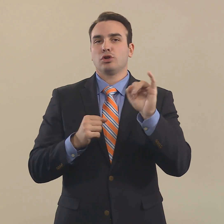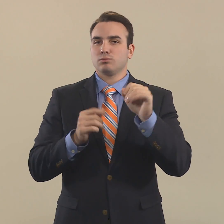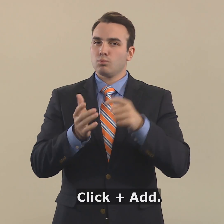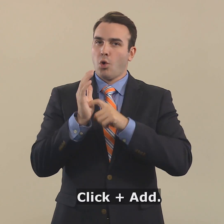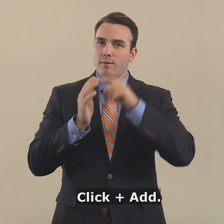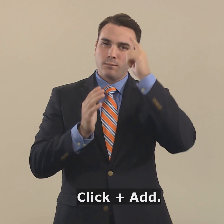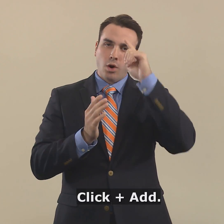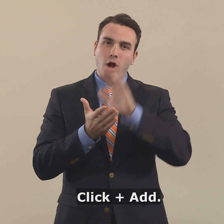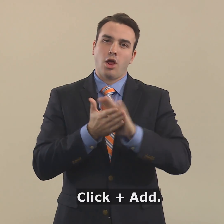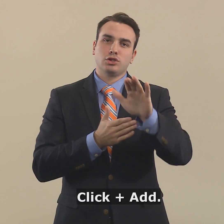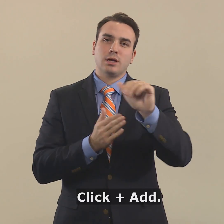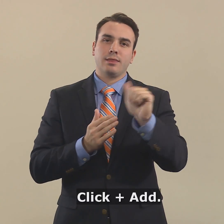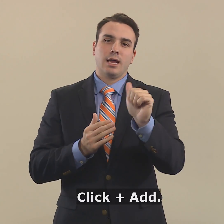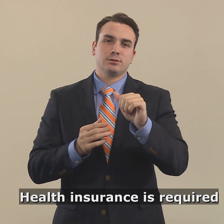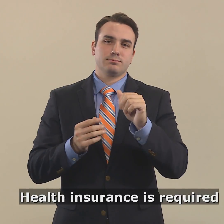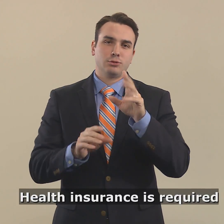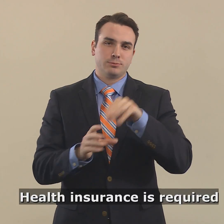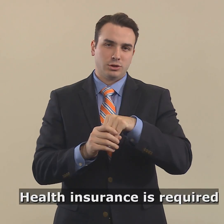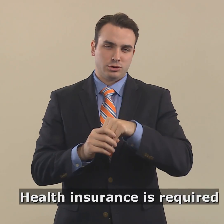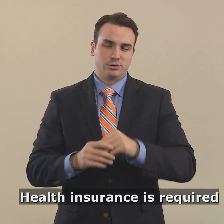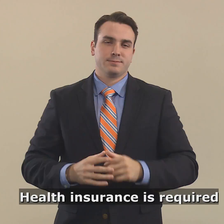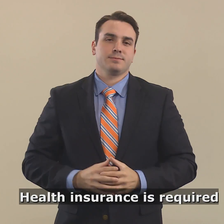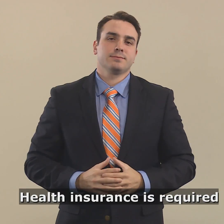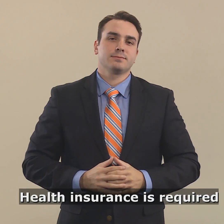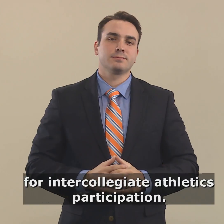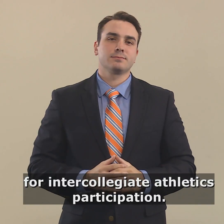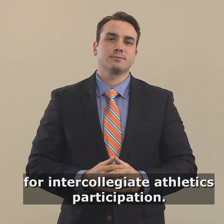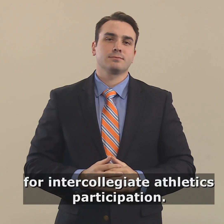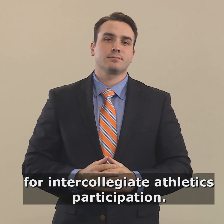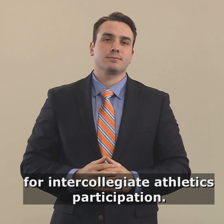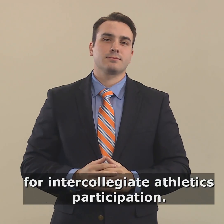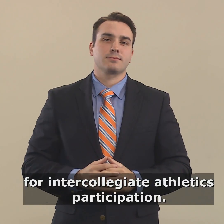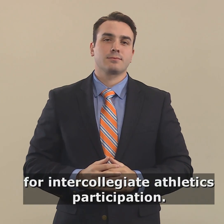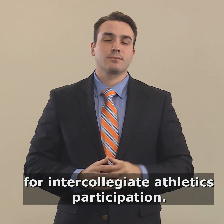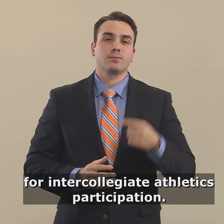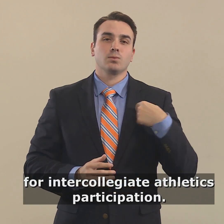Click plus add. Health insurance is required for intercollegiate athletics participation.